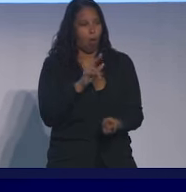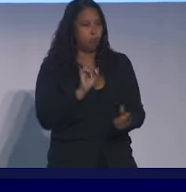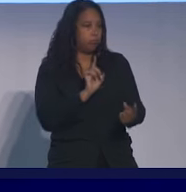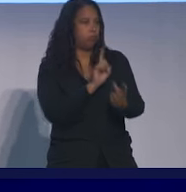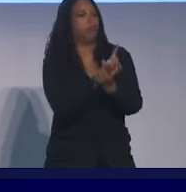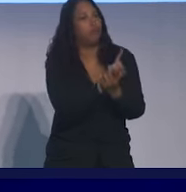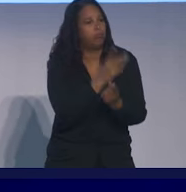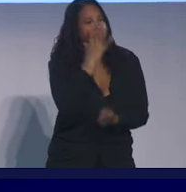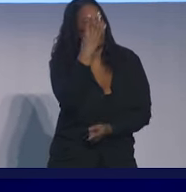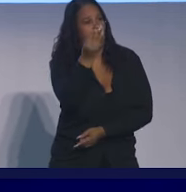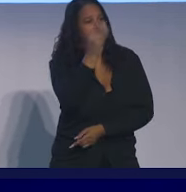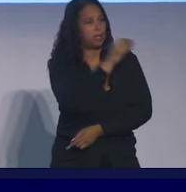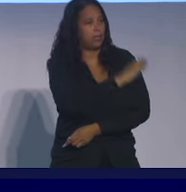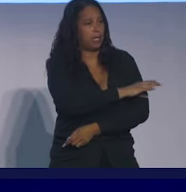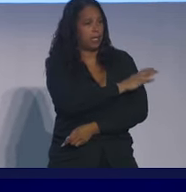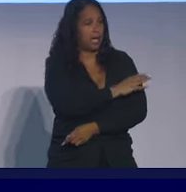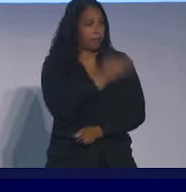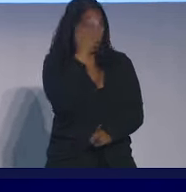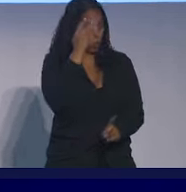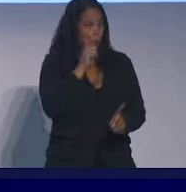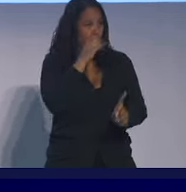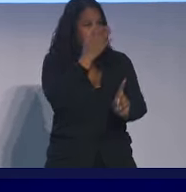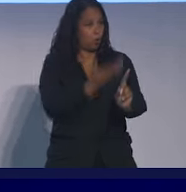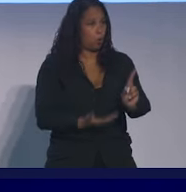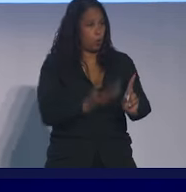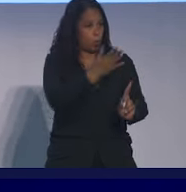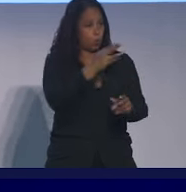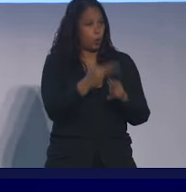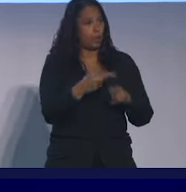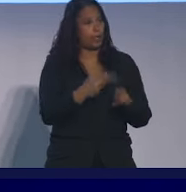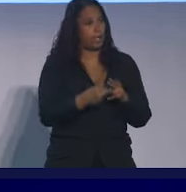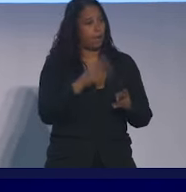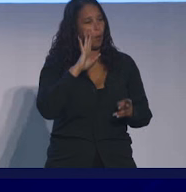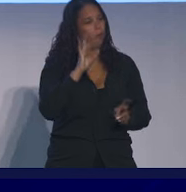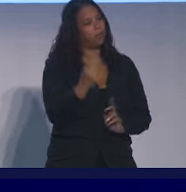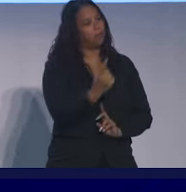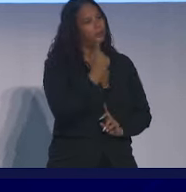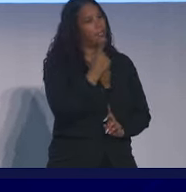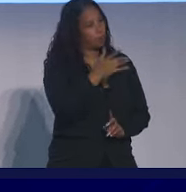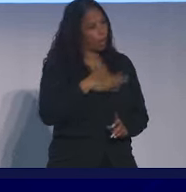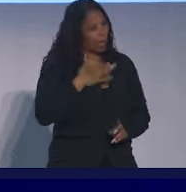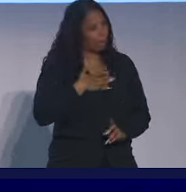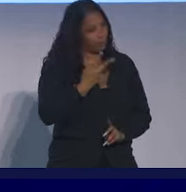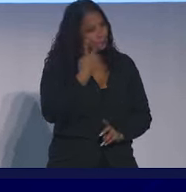outside of the clinic, they would know you by name and they would come over and say hi and you'd be happy to see them.